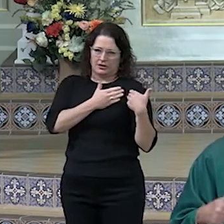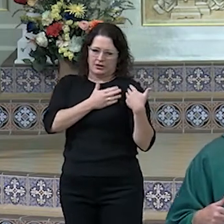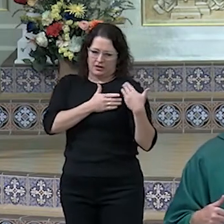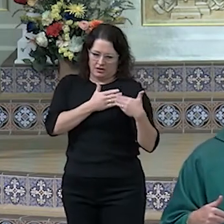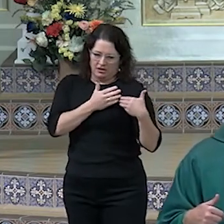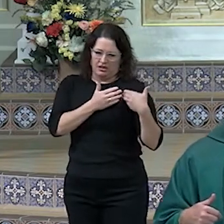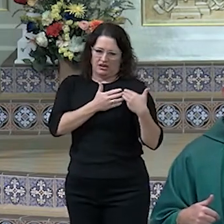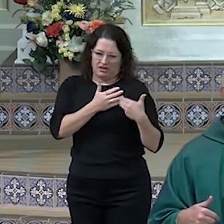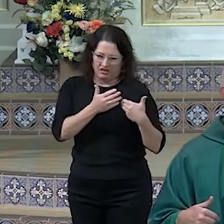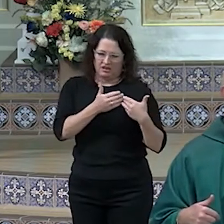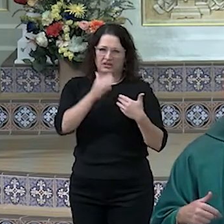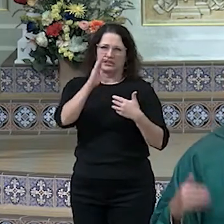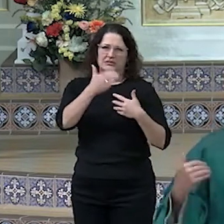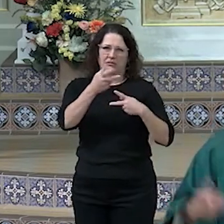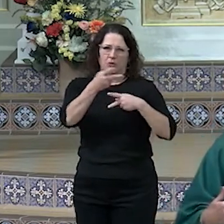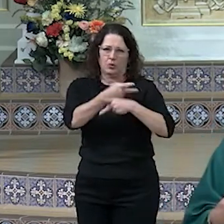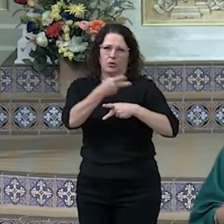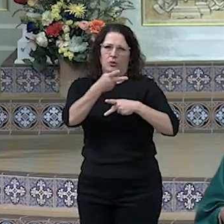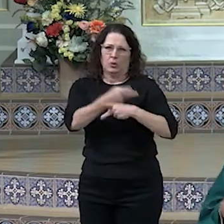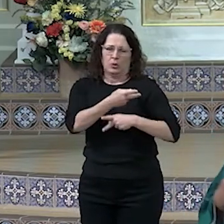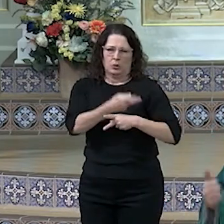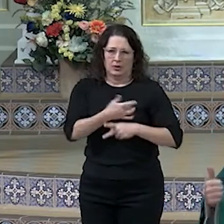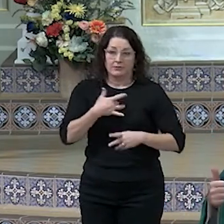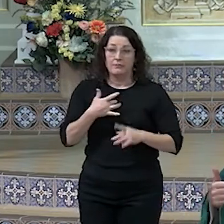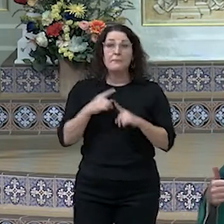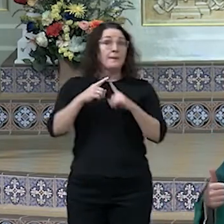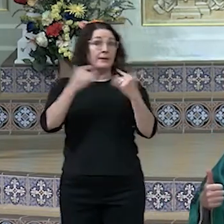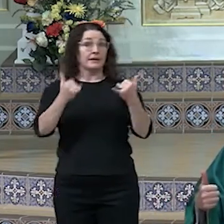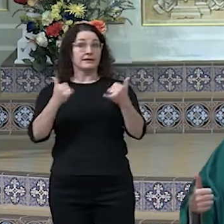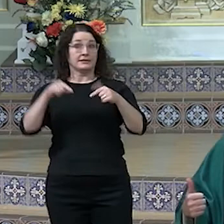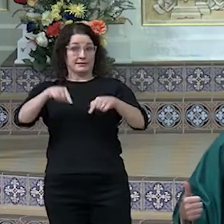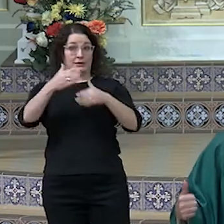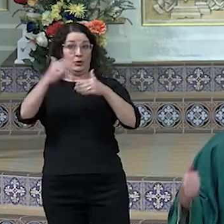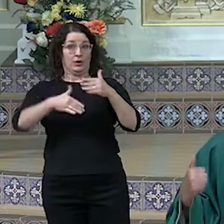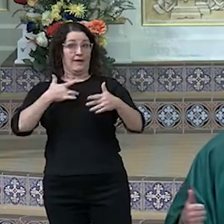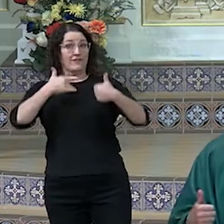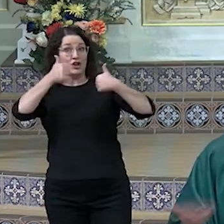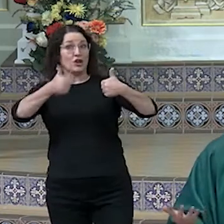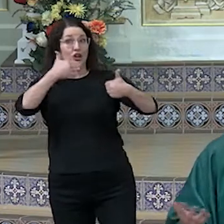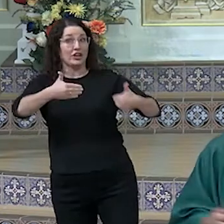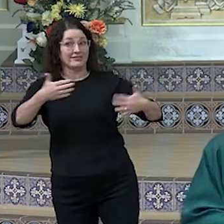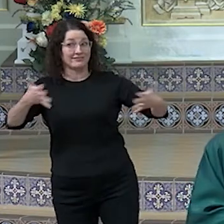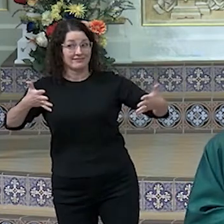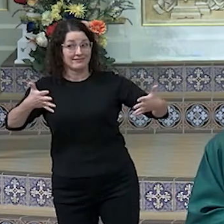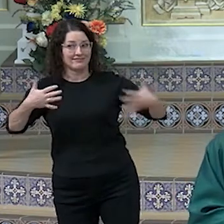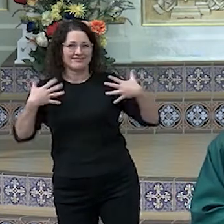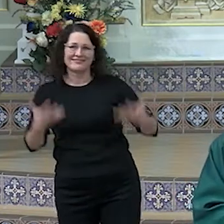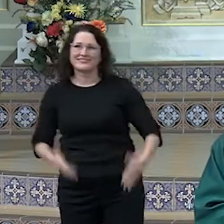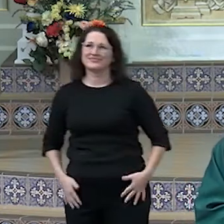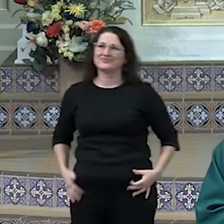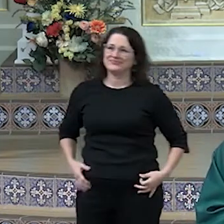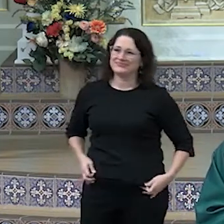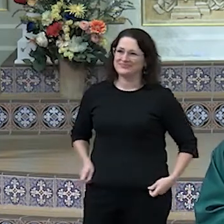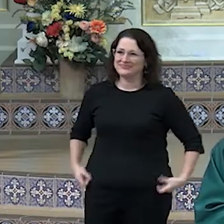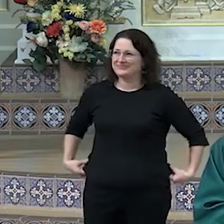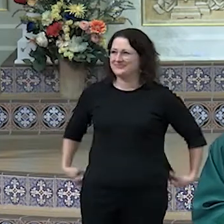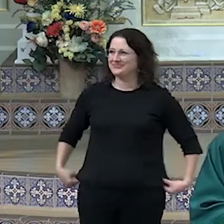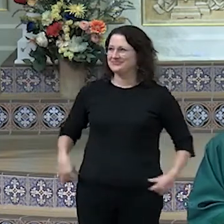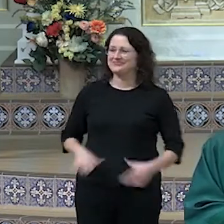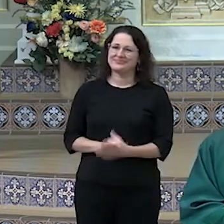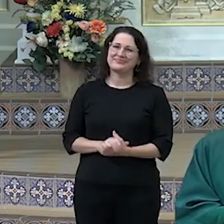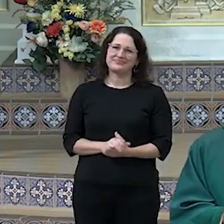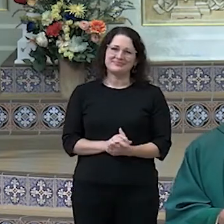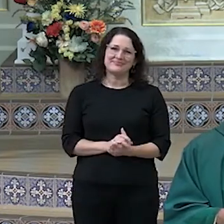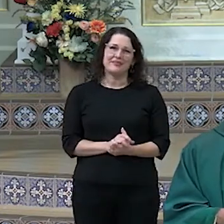feel worse. But this weekend I feel really good. So that's good news.